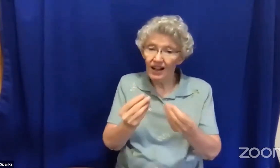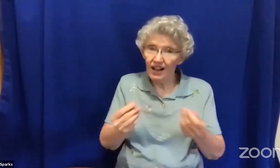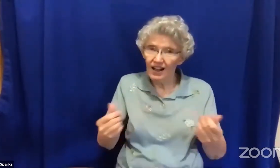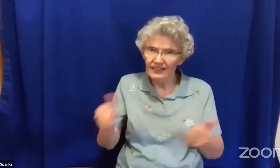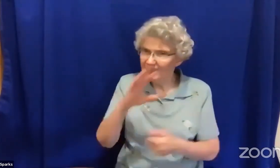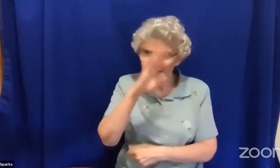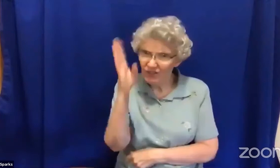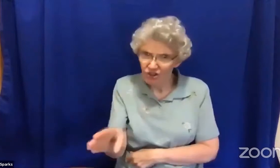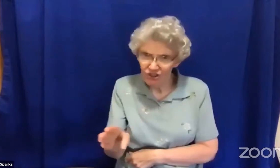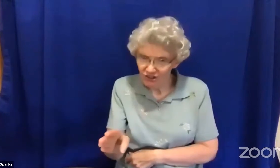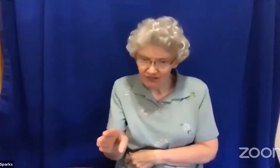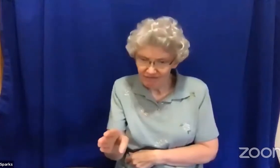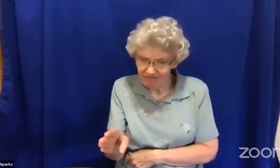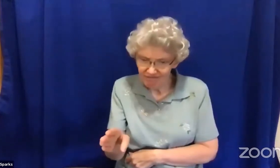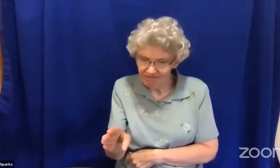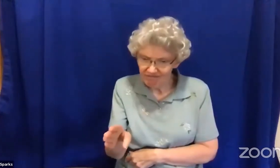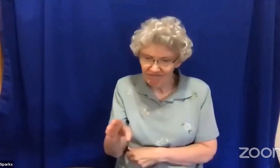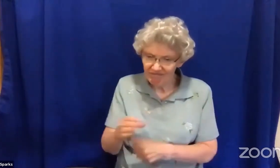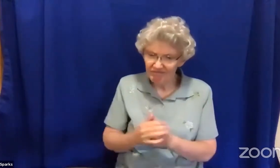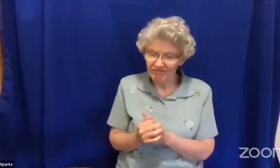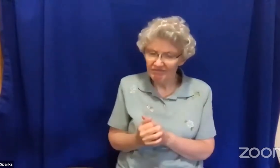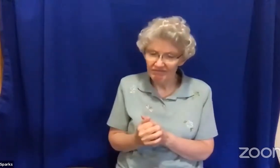Love never fails.